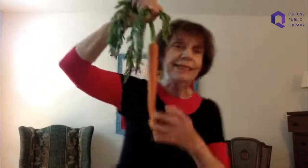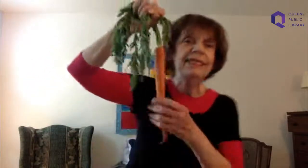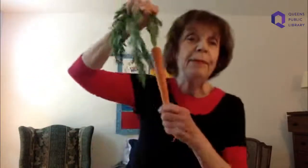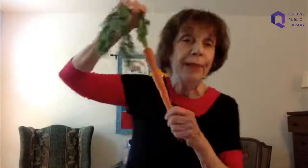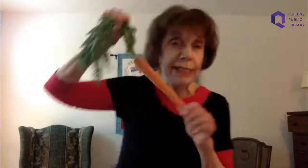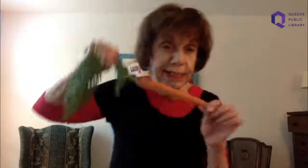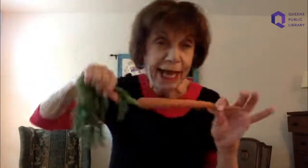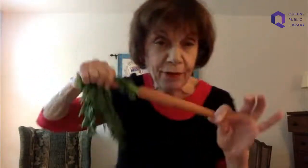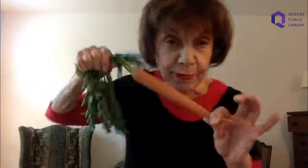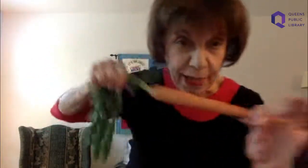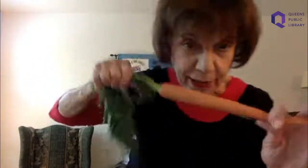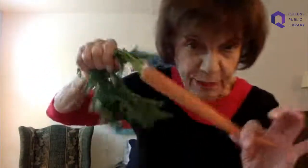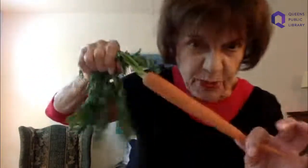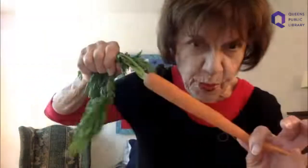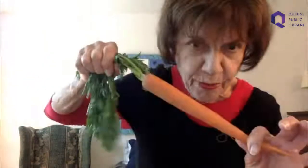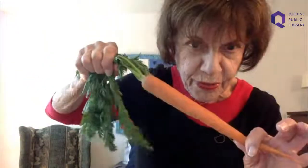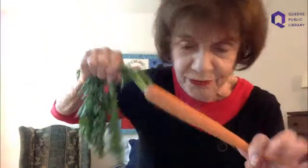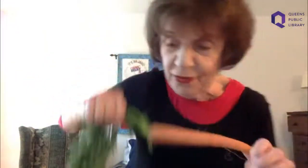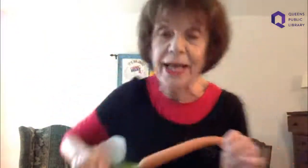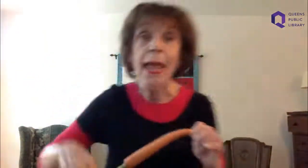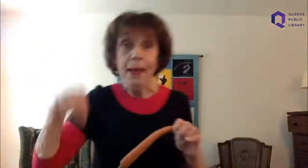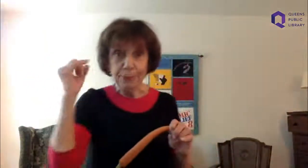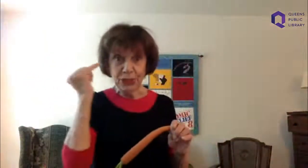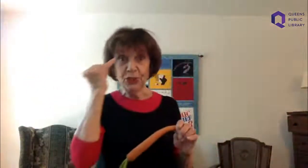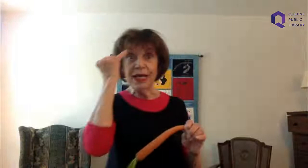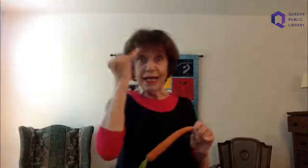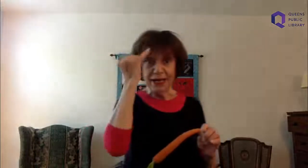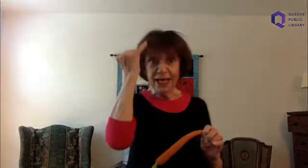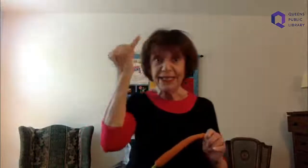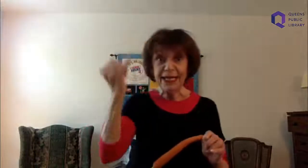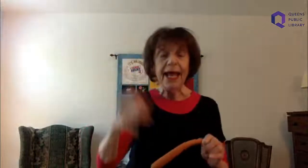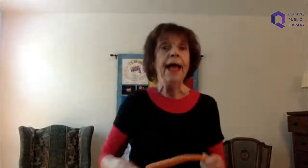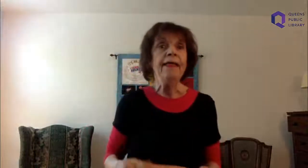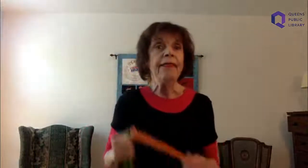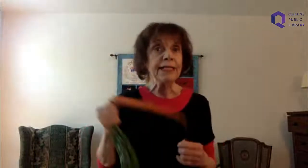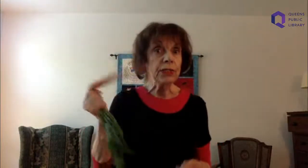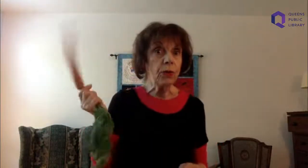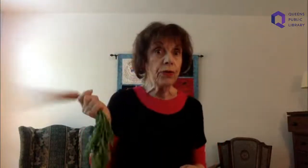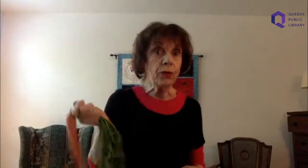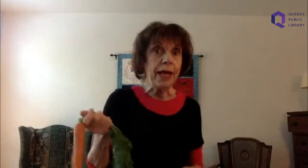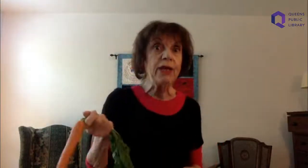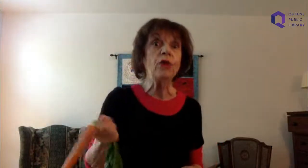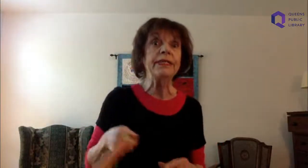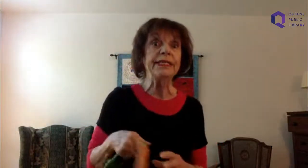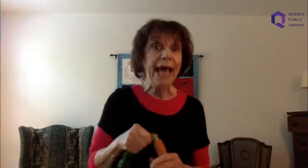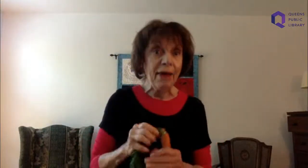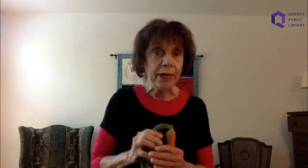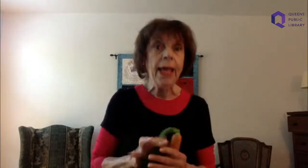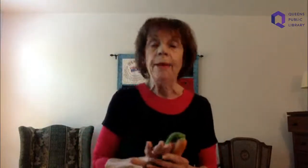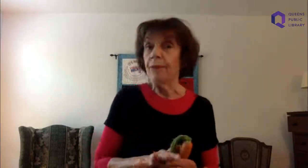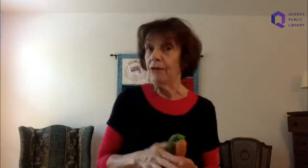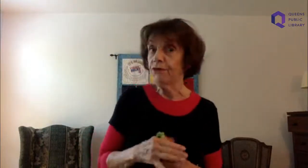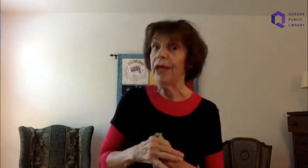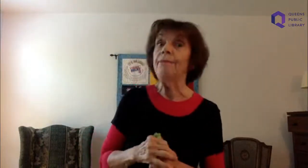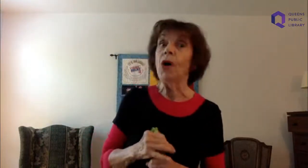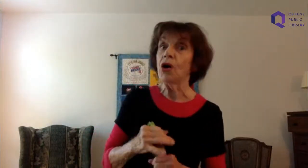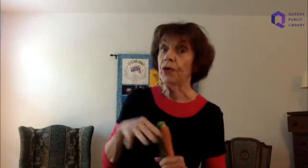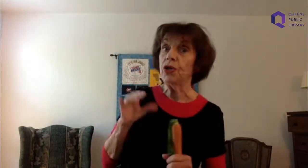is the biggest carrot Miss Barbara could find. But you got an idea. That's called the Great Enormous Carrot. My friend Margaret